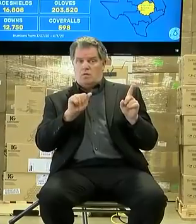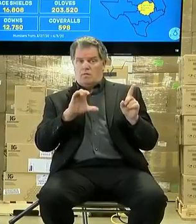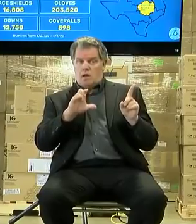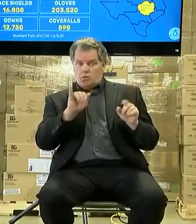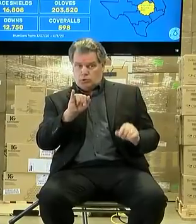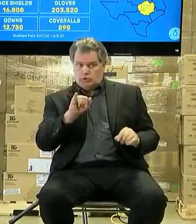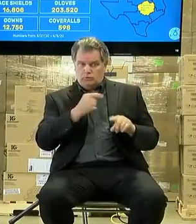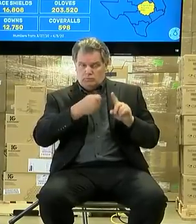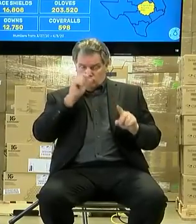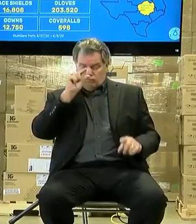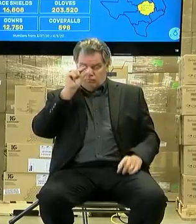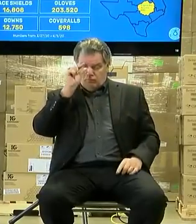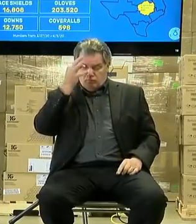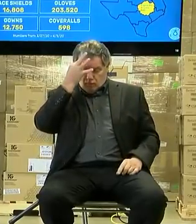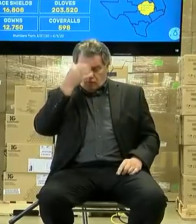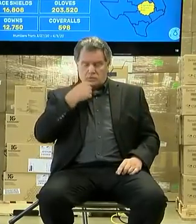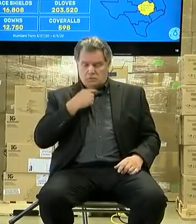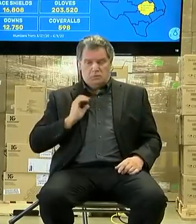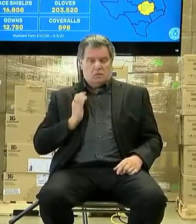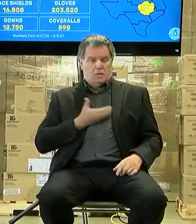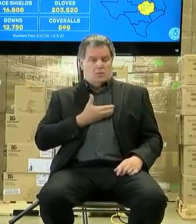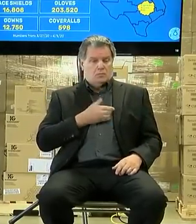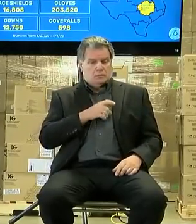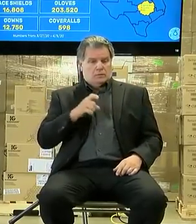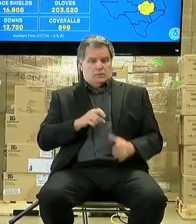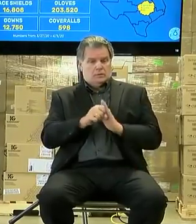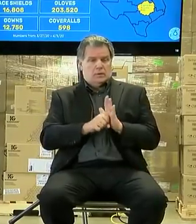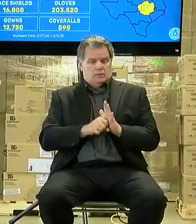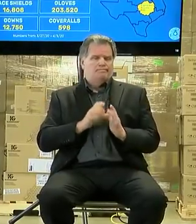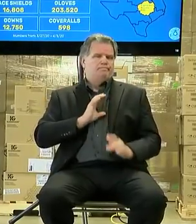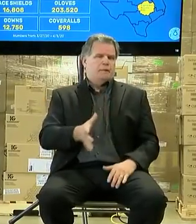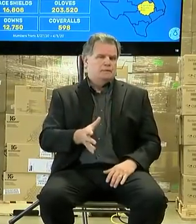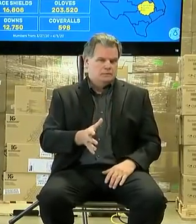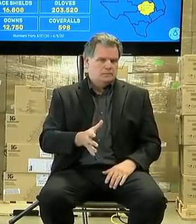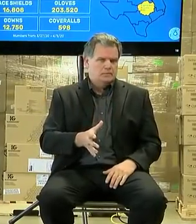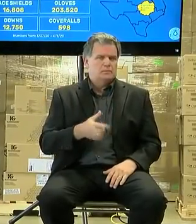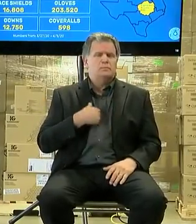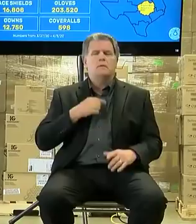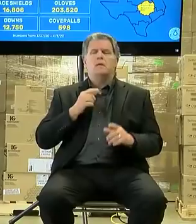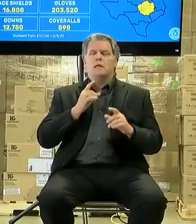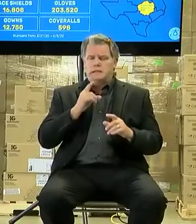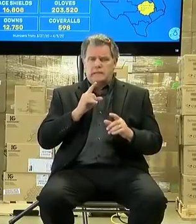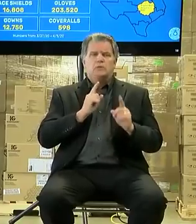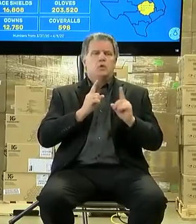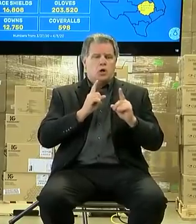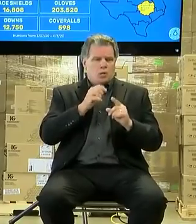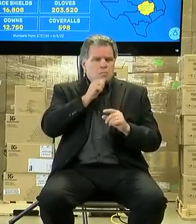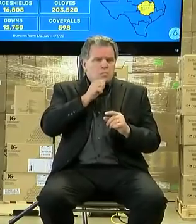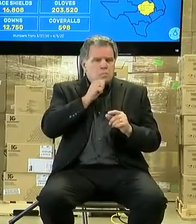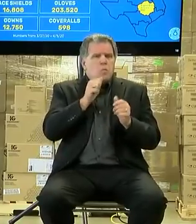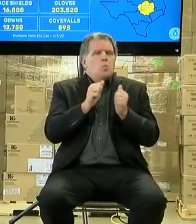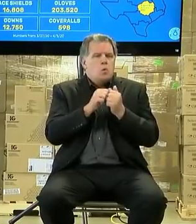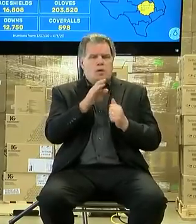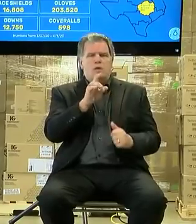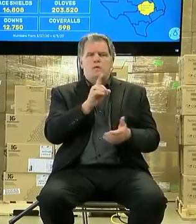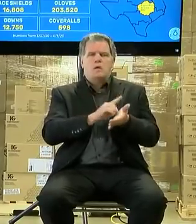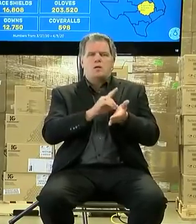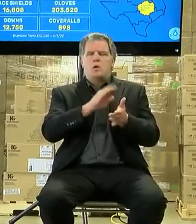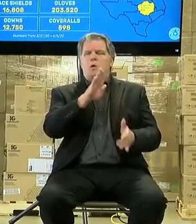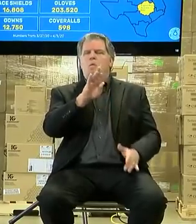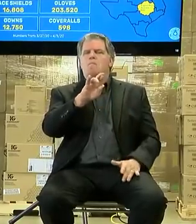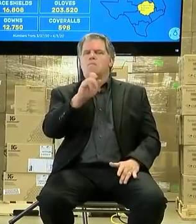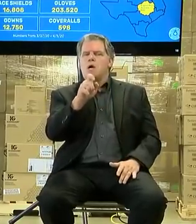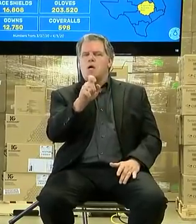Texas has is fine, and so you will know before that, I talked separately, privately with Dr. Burks, who also